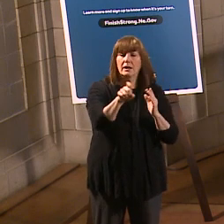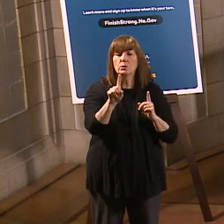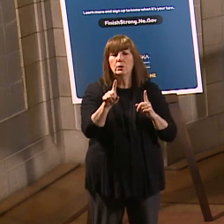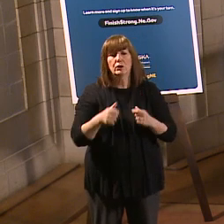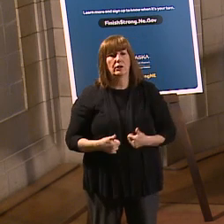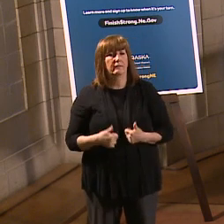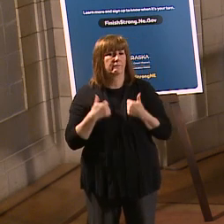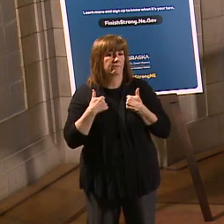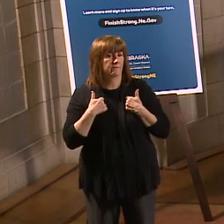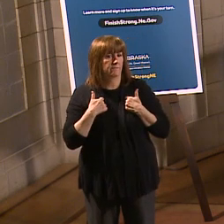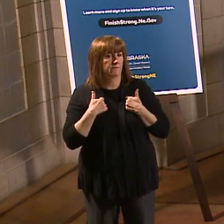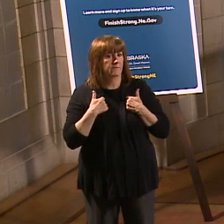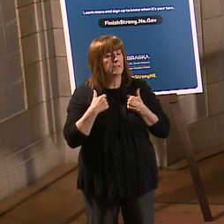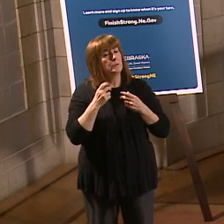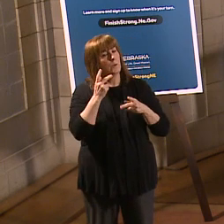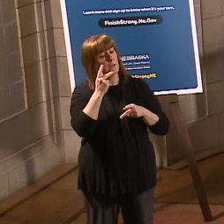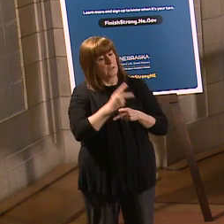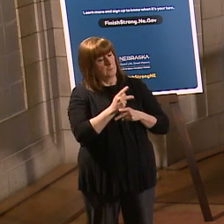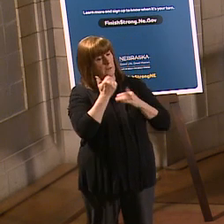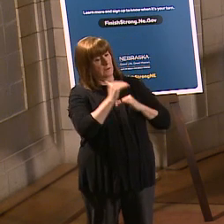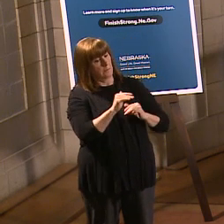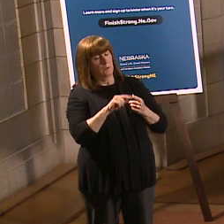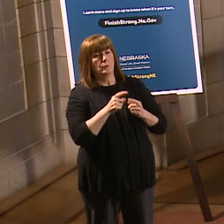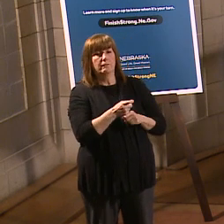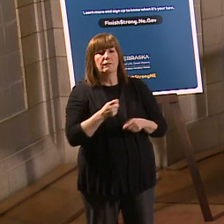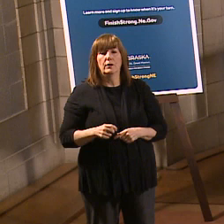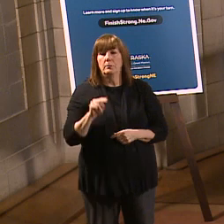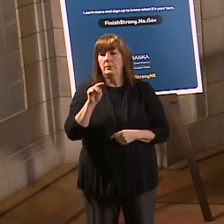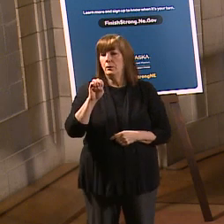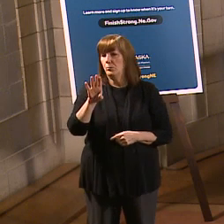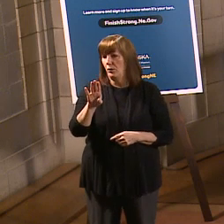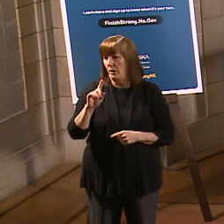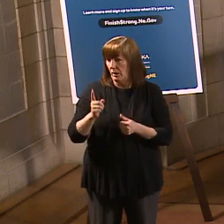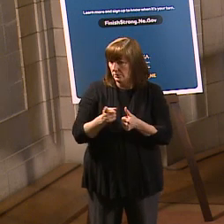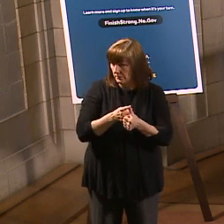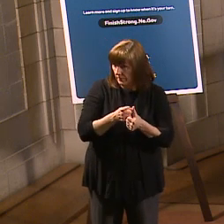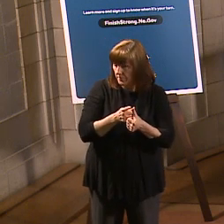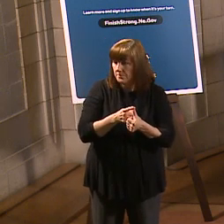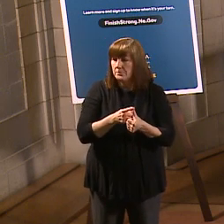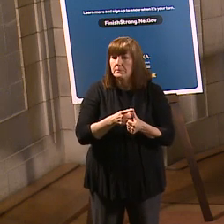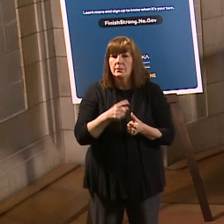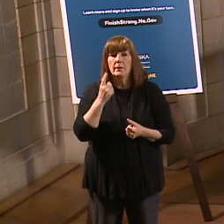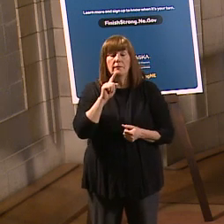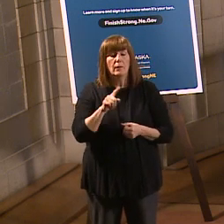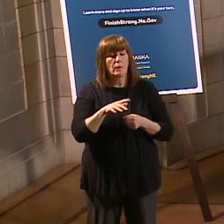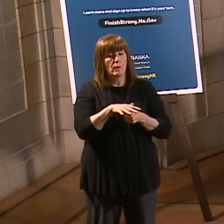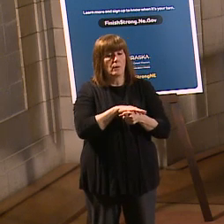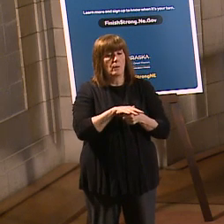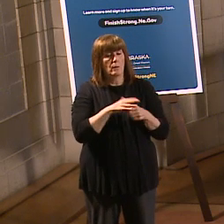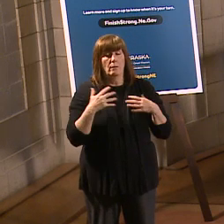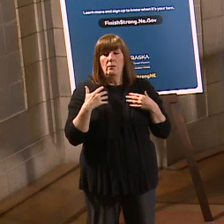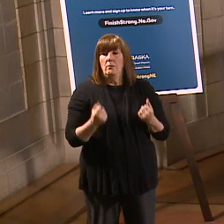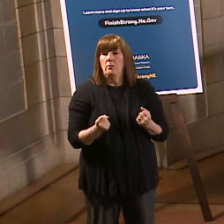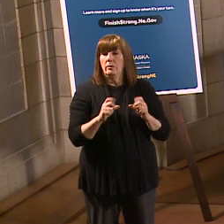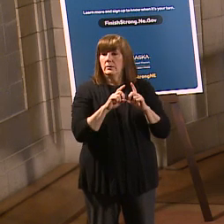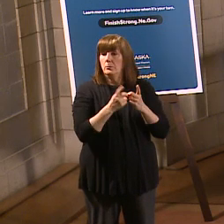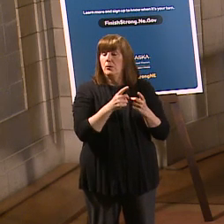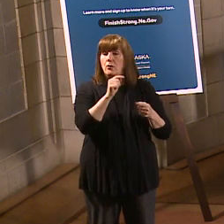is. So we keep it to people from Nebraska. And with regard to those local health districts,